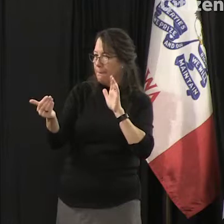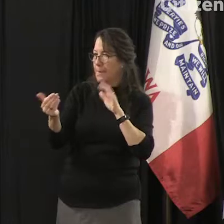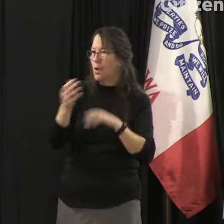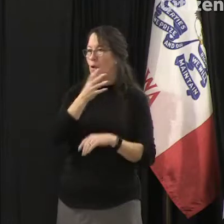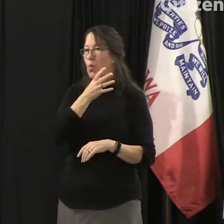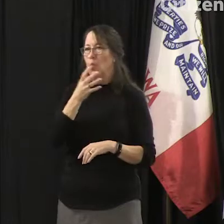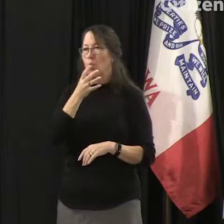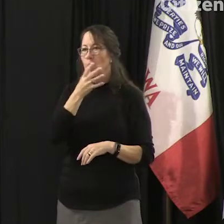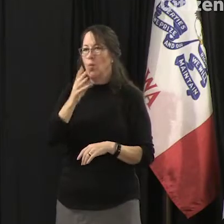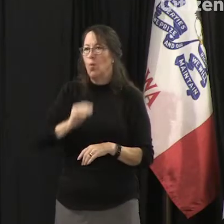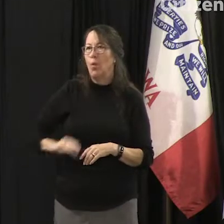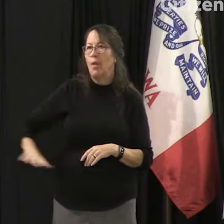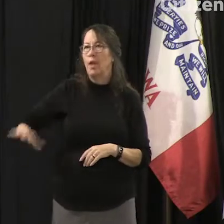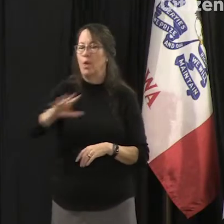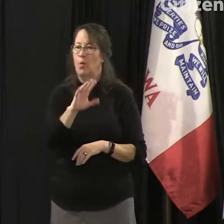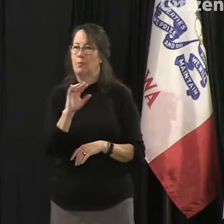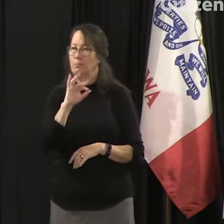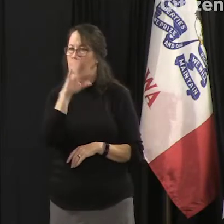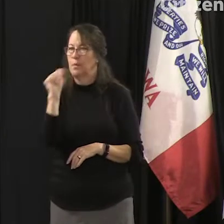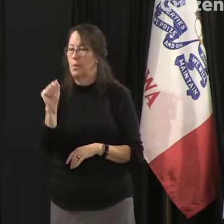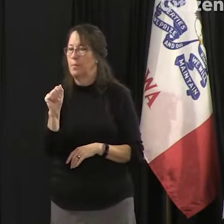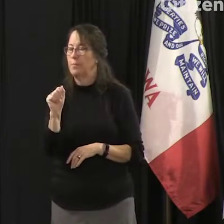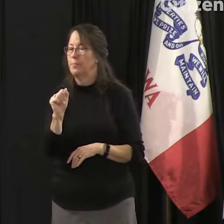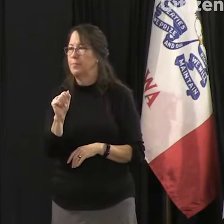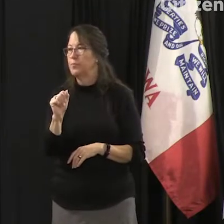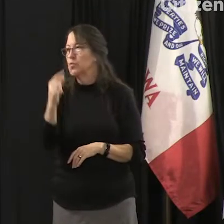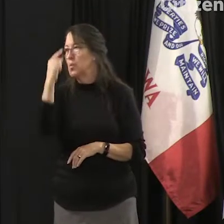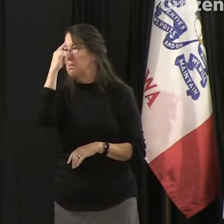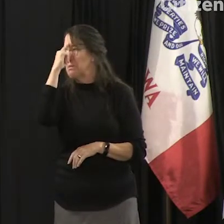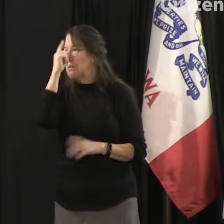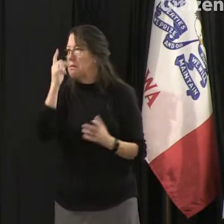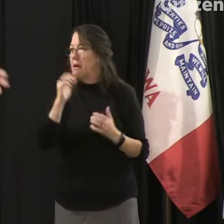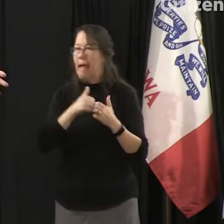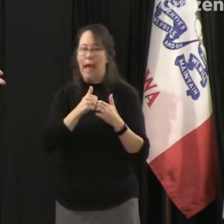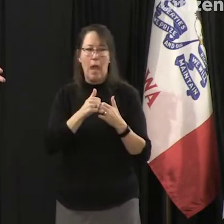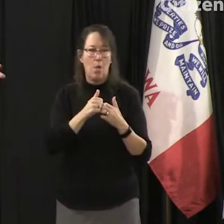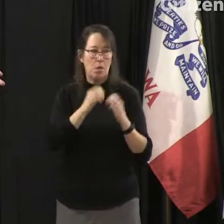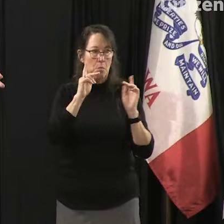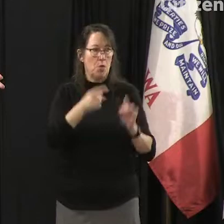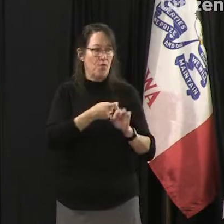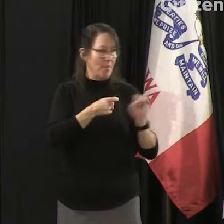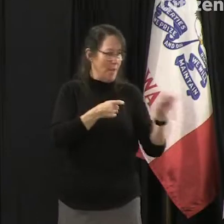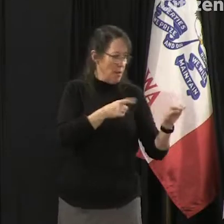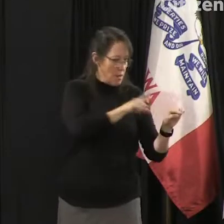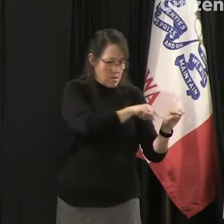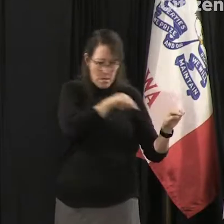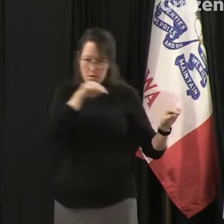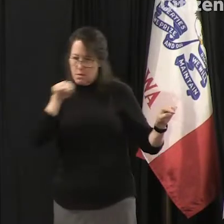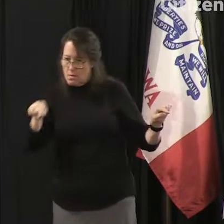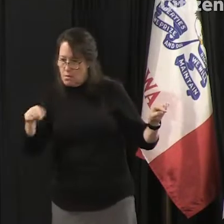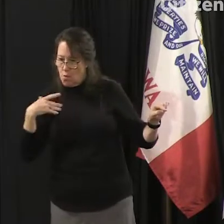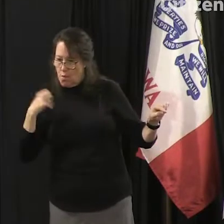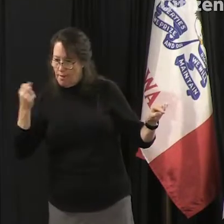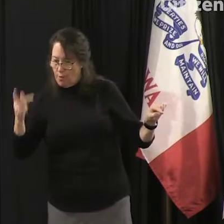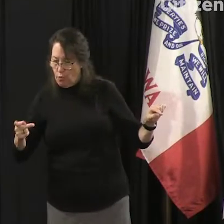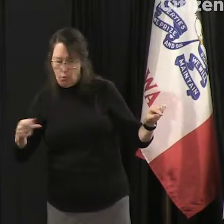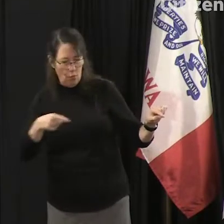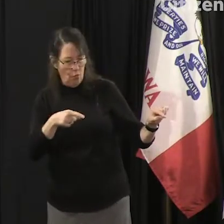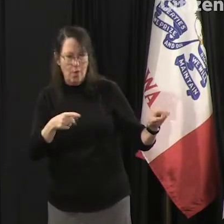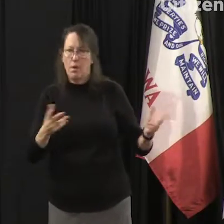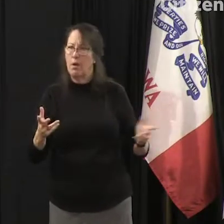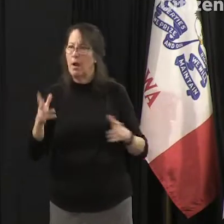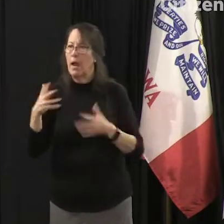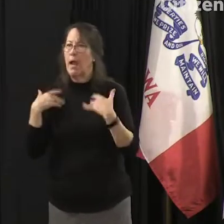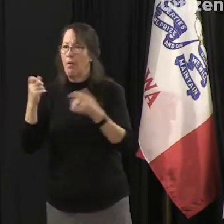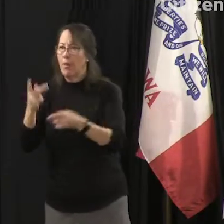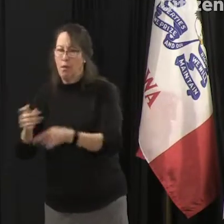rural areas like Iowa, we always think about how we get someone from there to health care. Why not think about